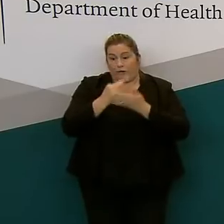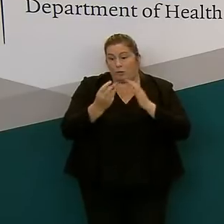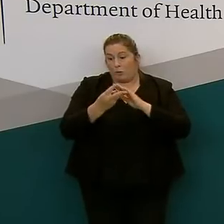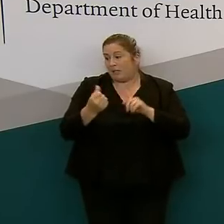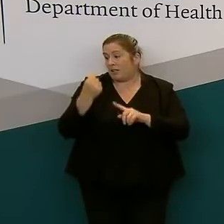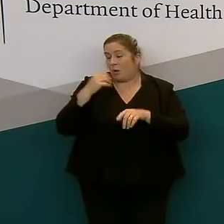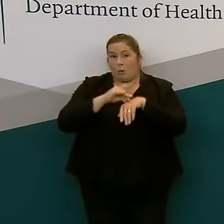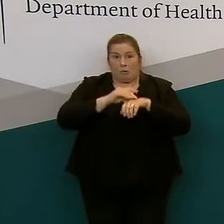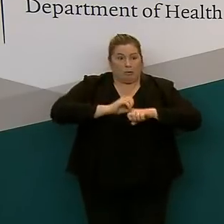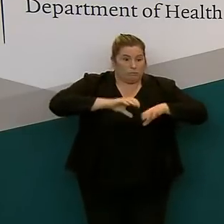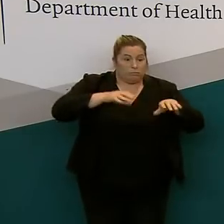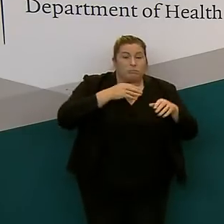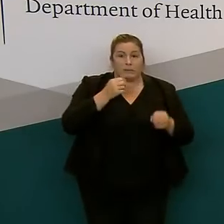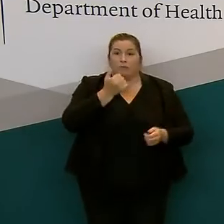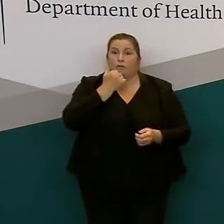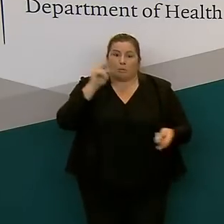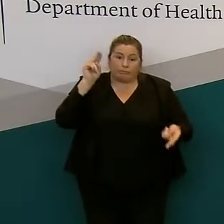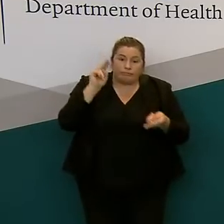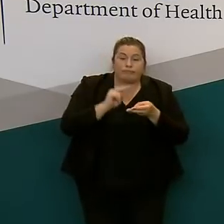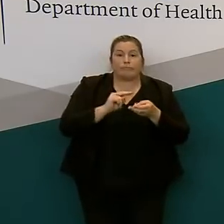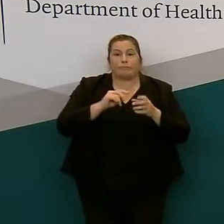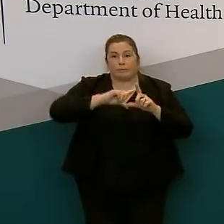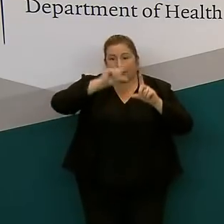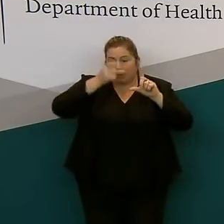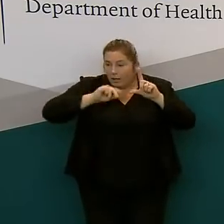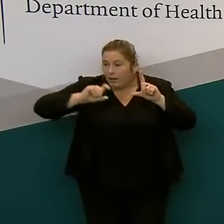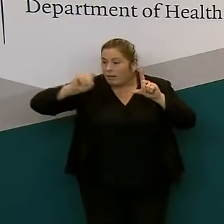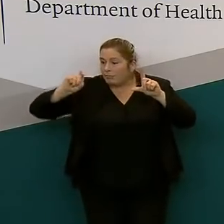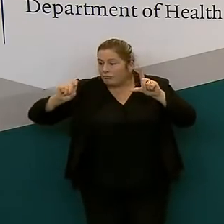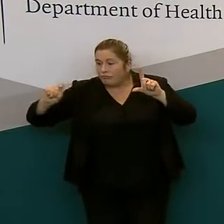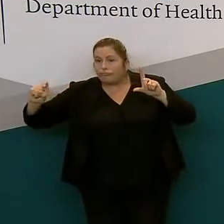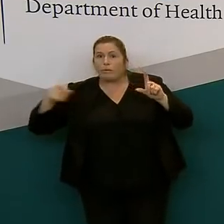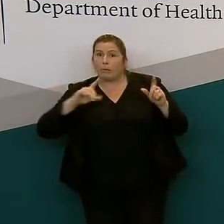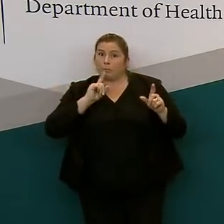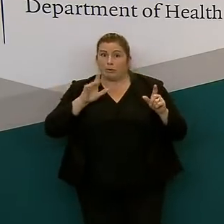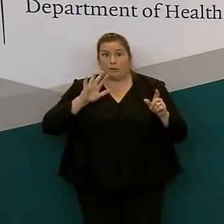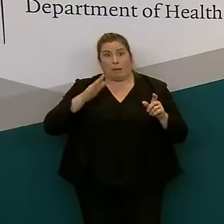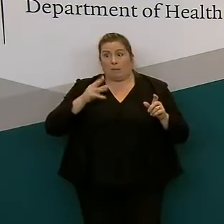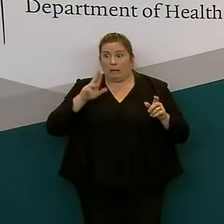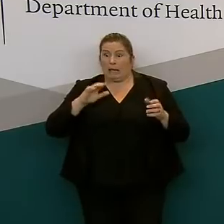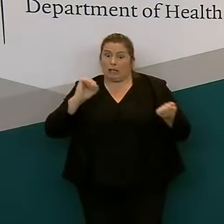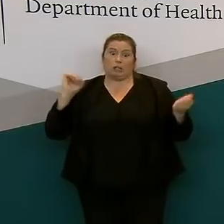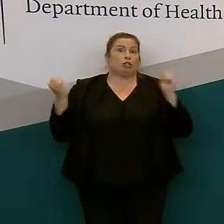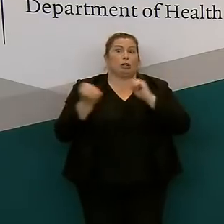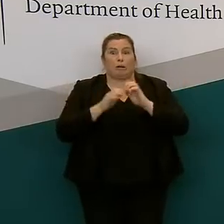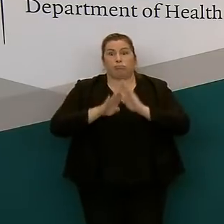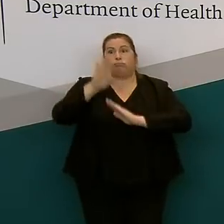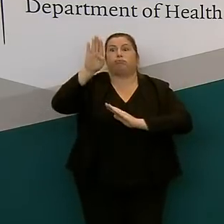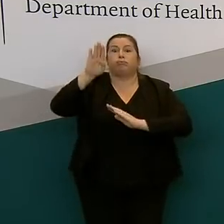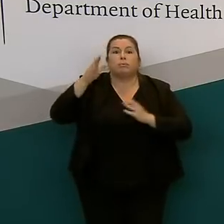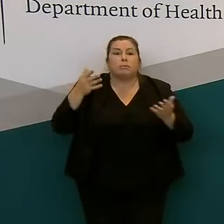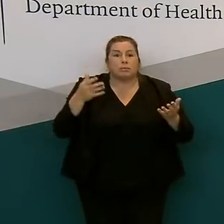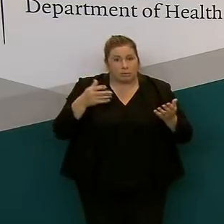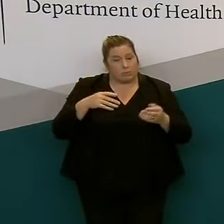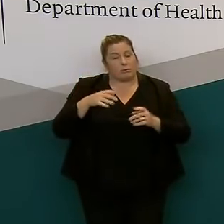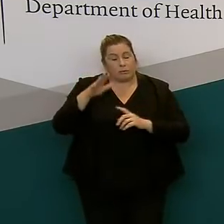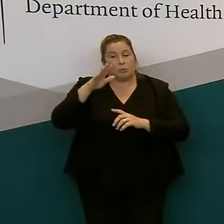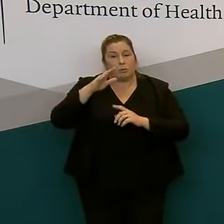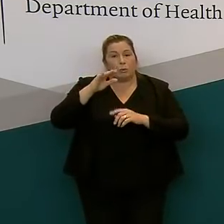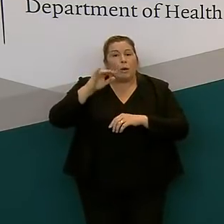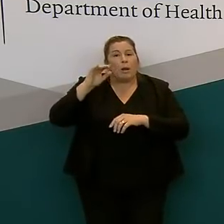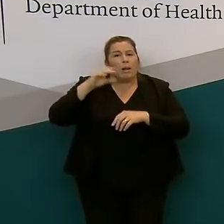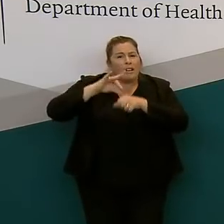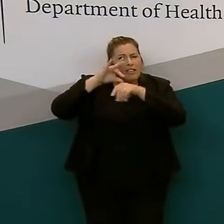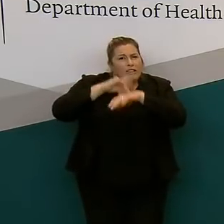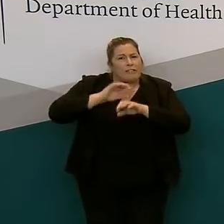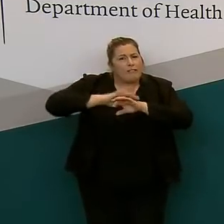There's nothing to say, unfortunately, that we won't go in the other direction over time. The virus is still out there. Again, we